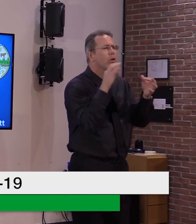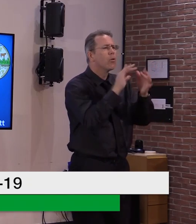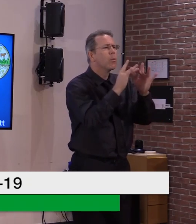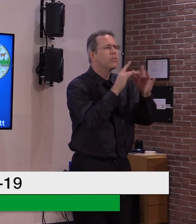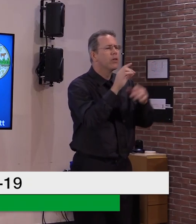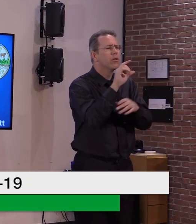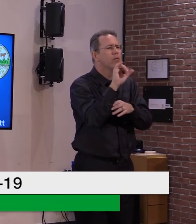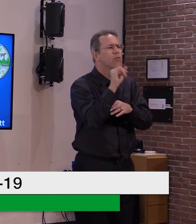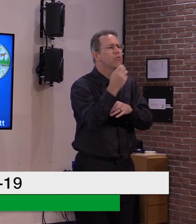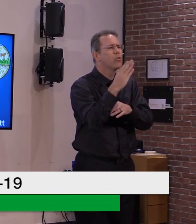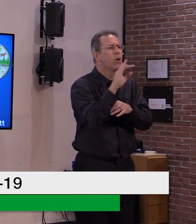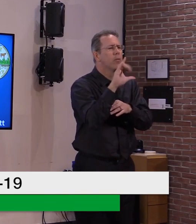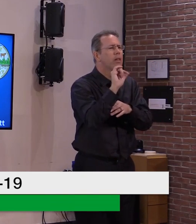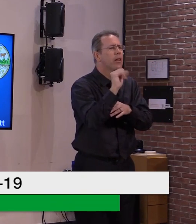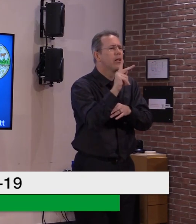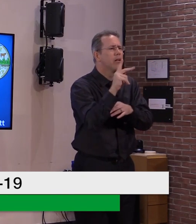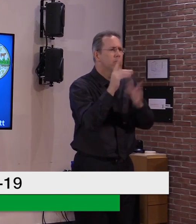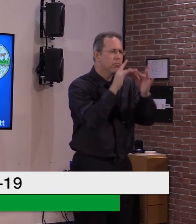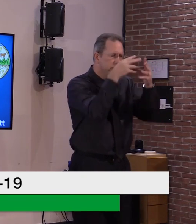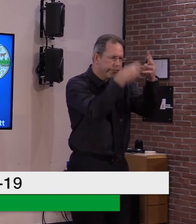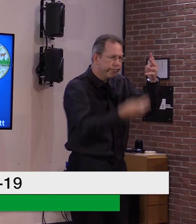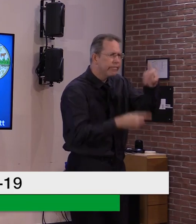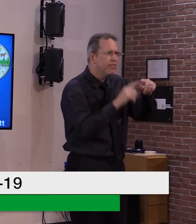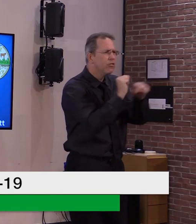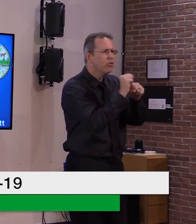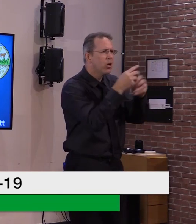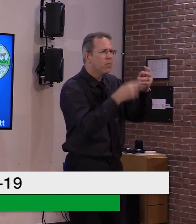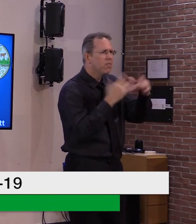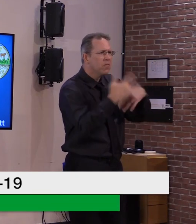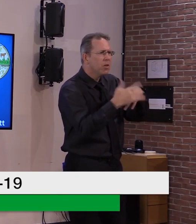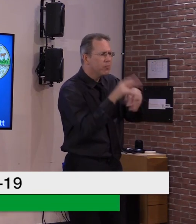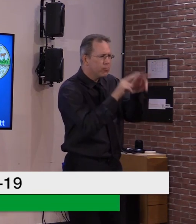all right okay lisa the valley reporter